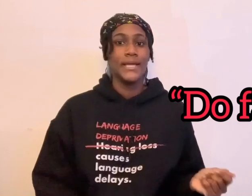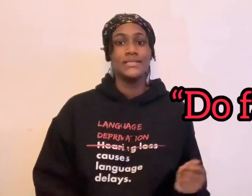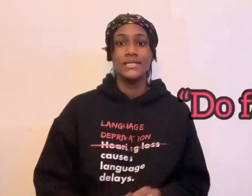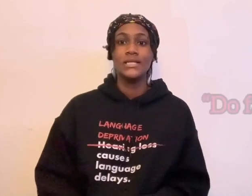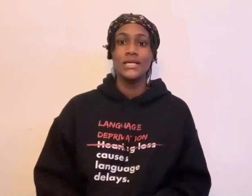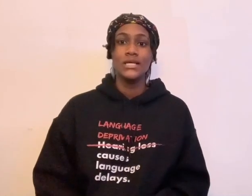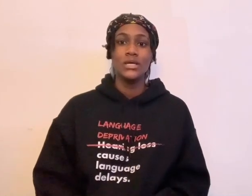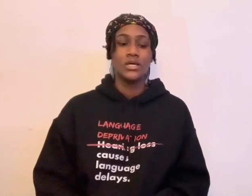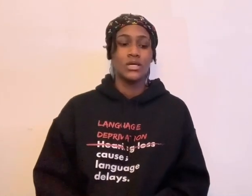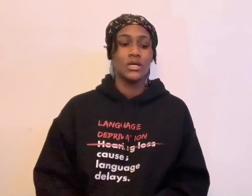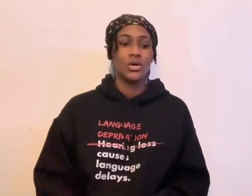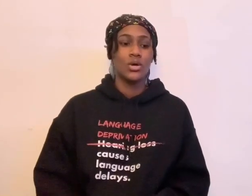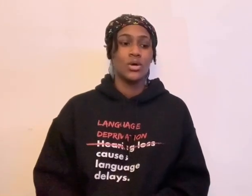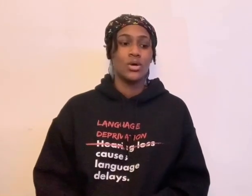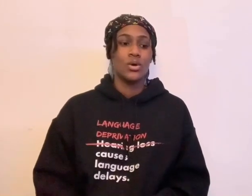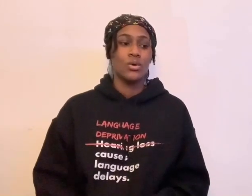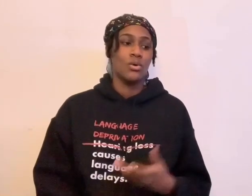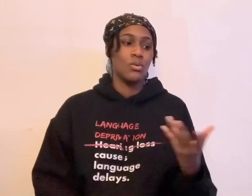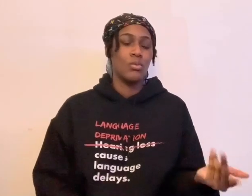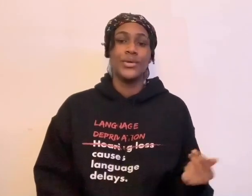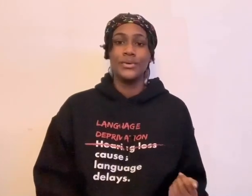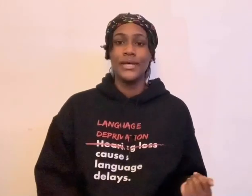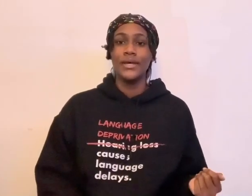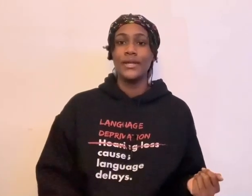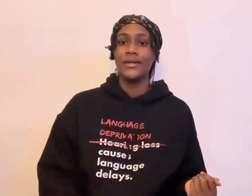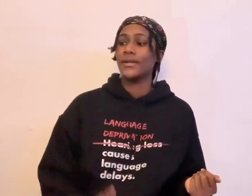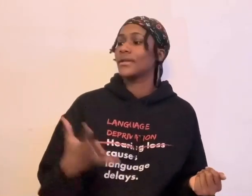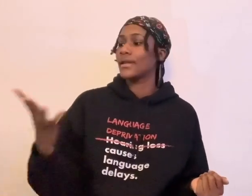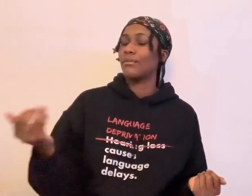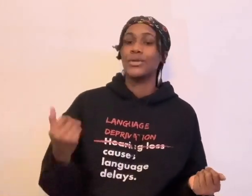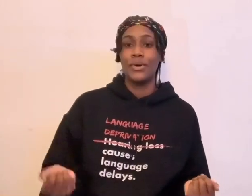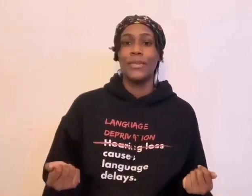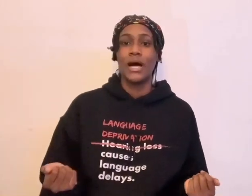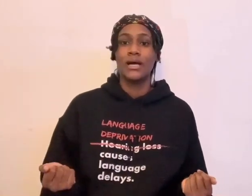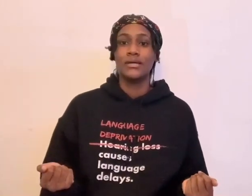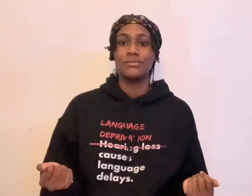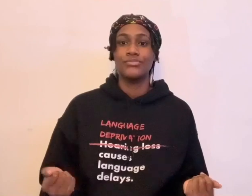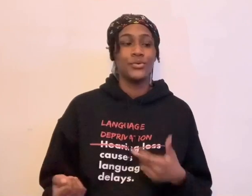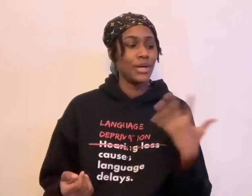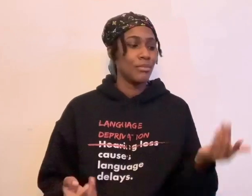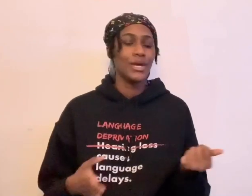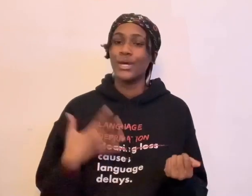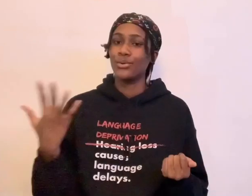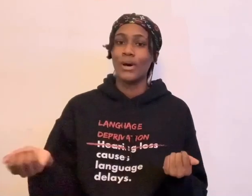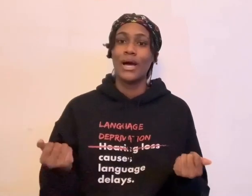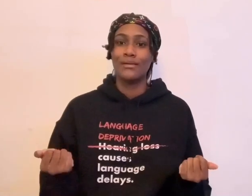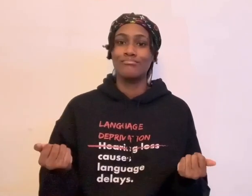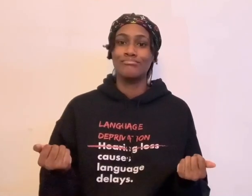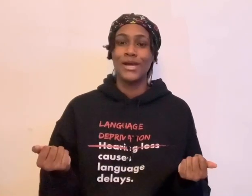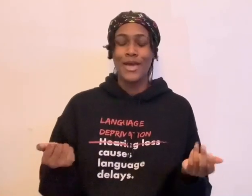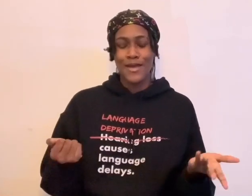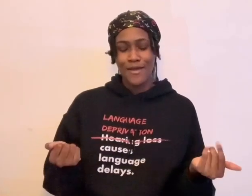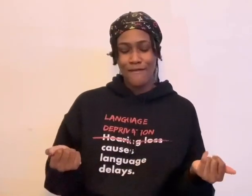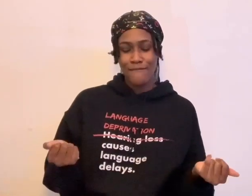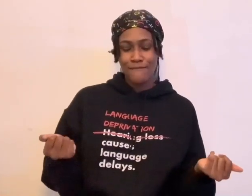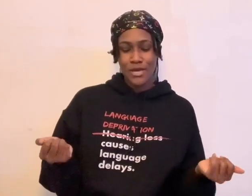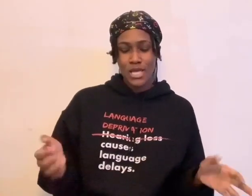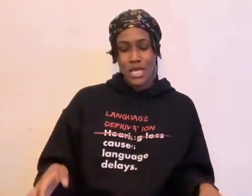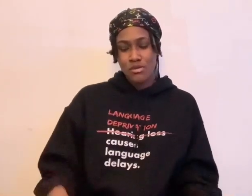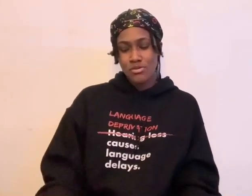Basically, what you did, I'm gonna do it back. You hit me, I hit you back. If I hit you, hit